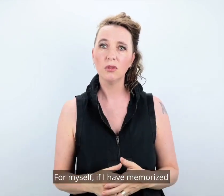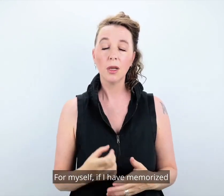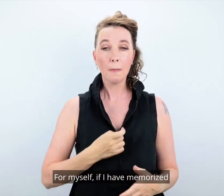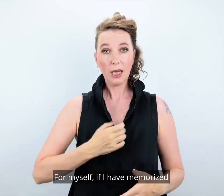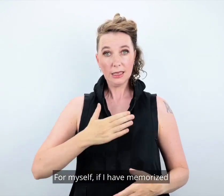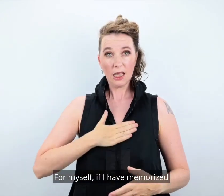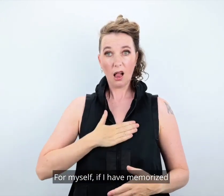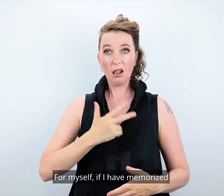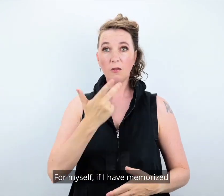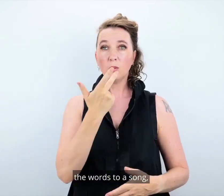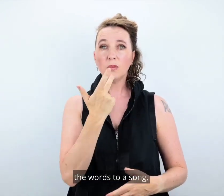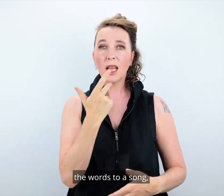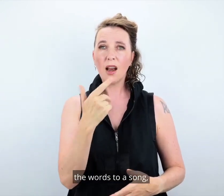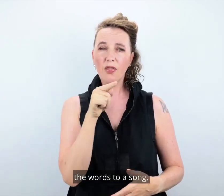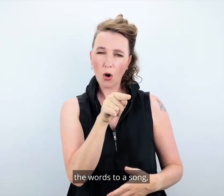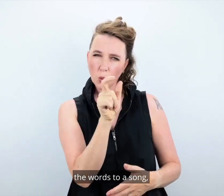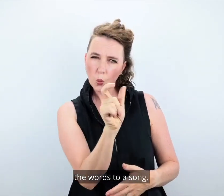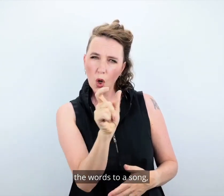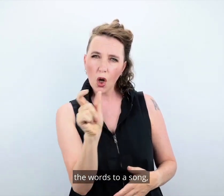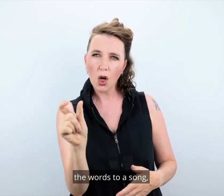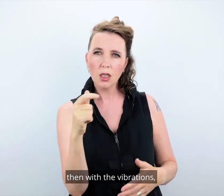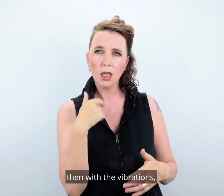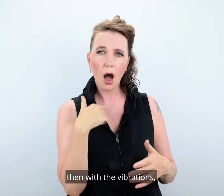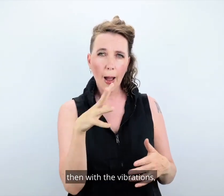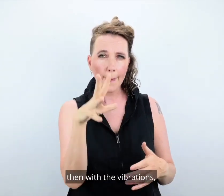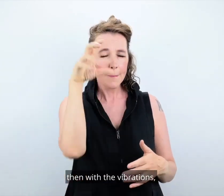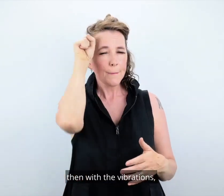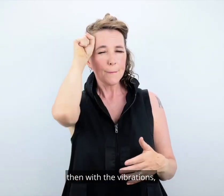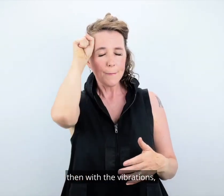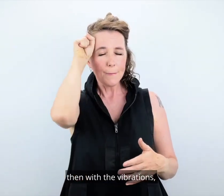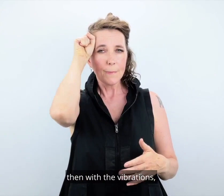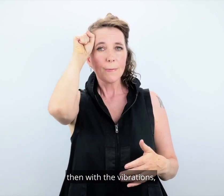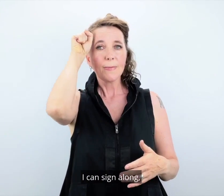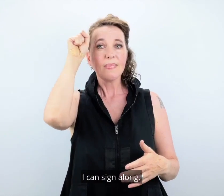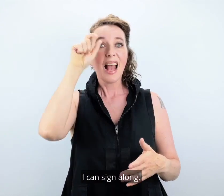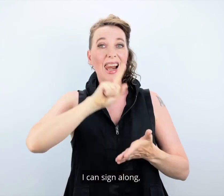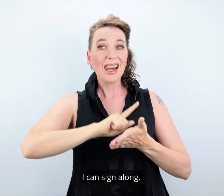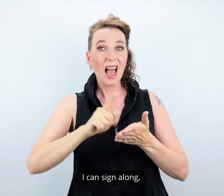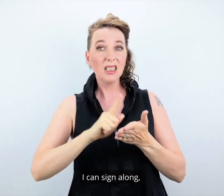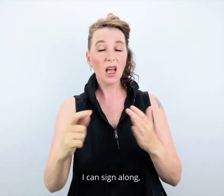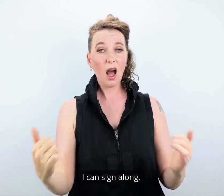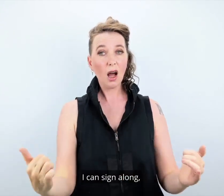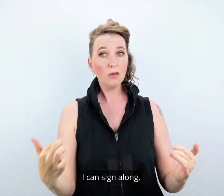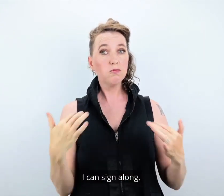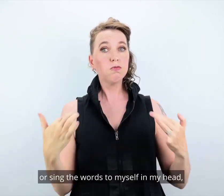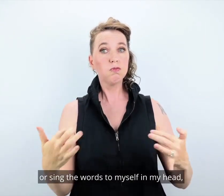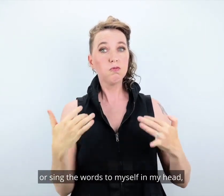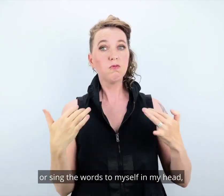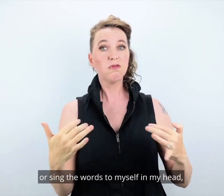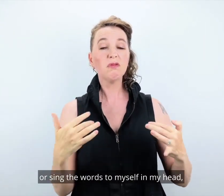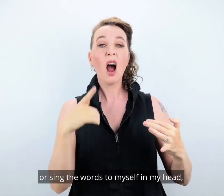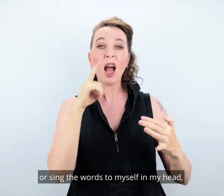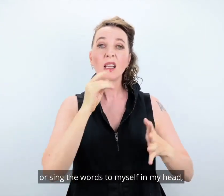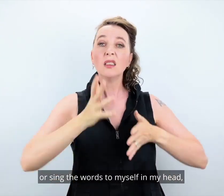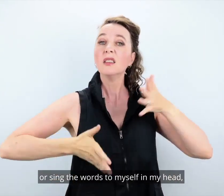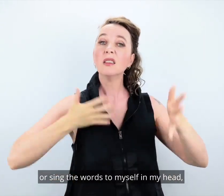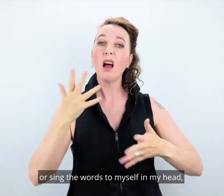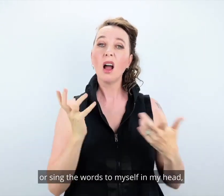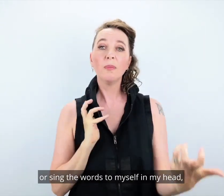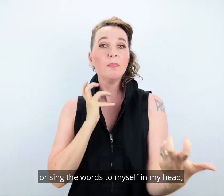if I've memorised the words to a song, then with the vibrations, I can sign along or sing the words to myself in